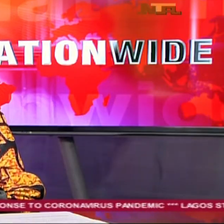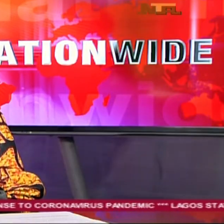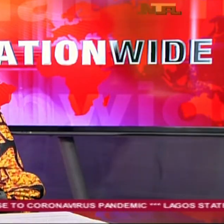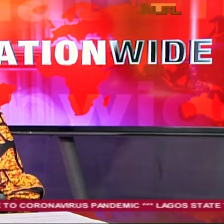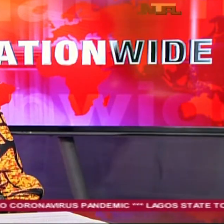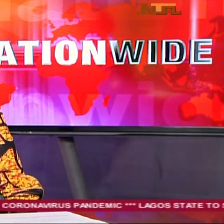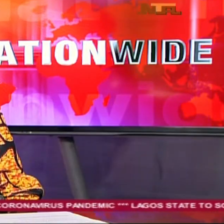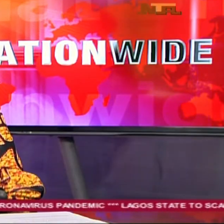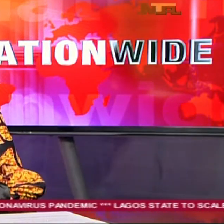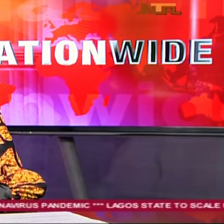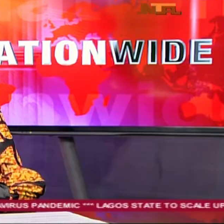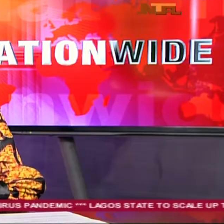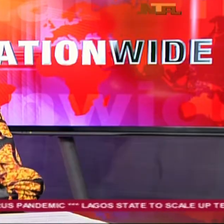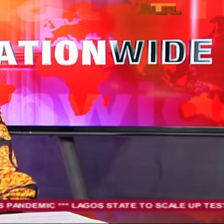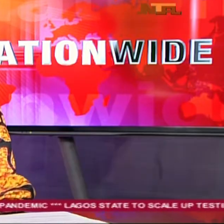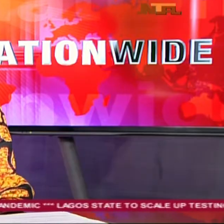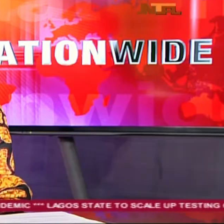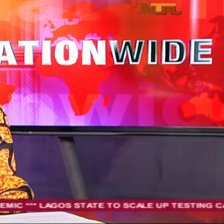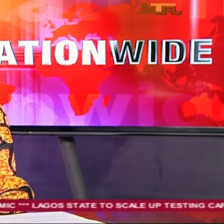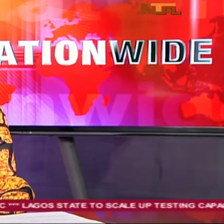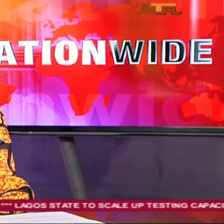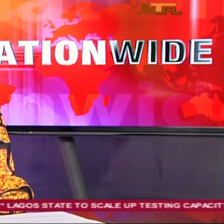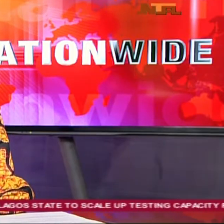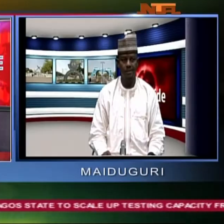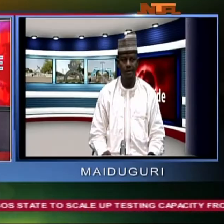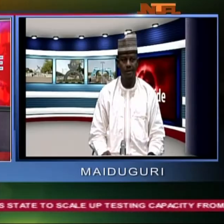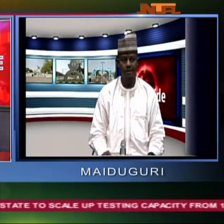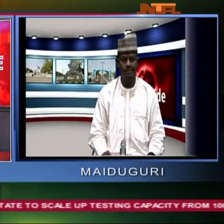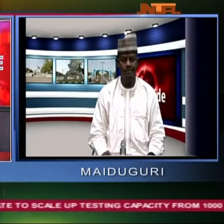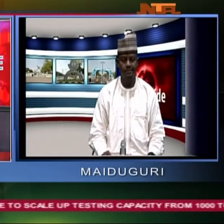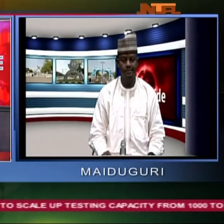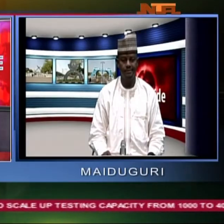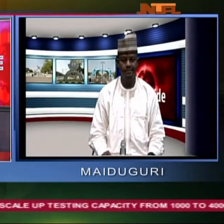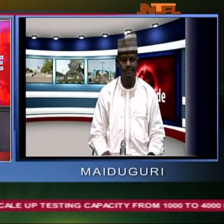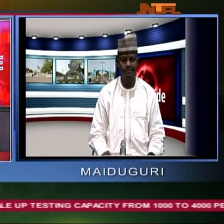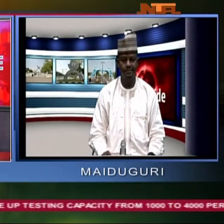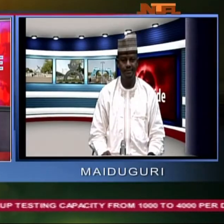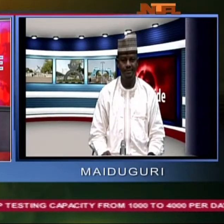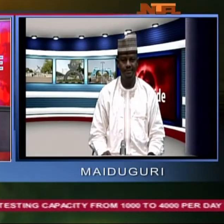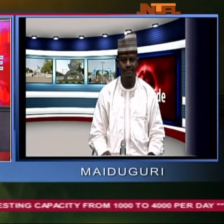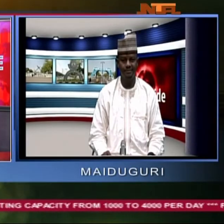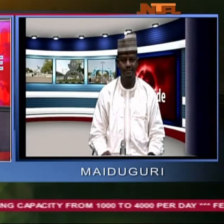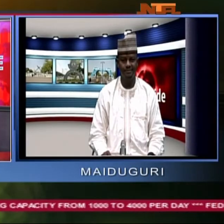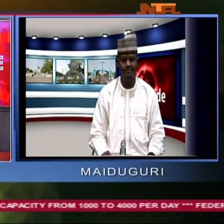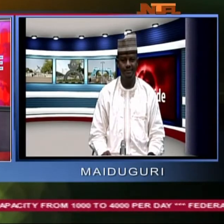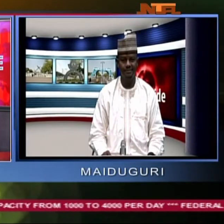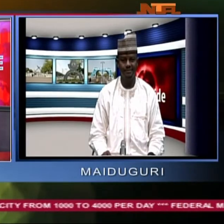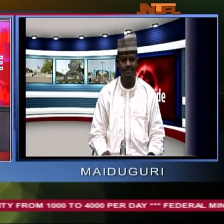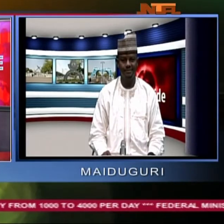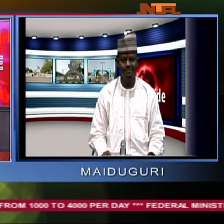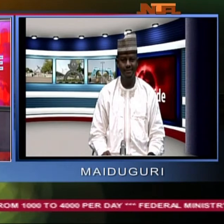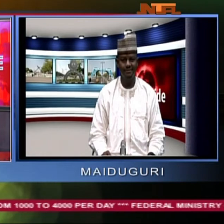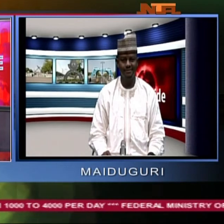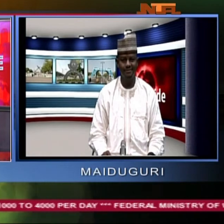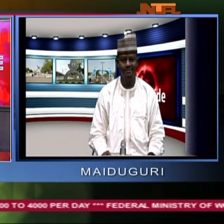Good to have you back. Let's go to Maiduguri to join Mohammed. He has reports for us nationwide.